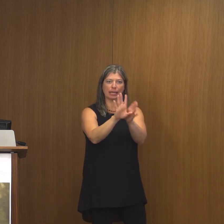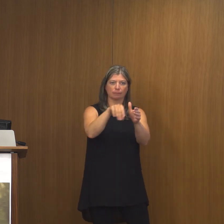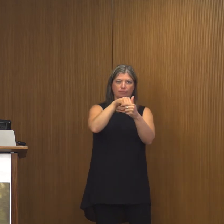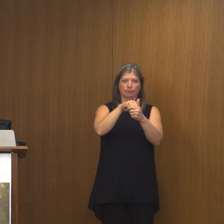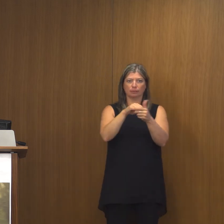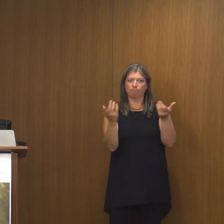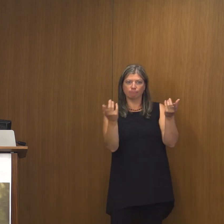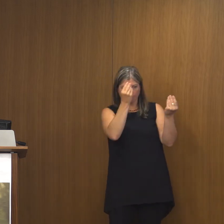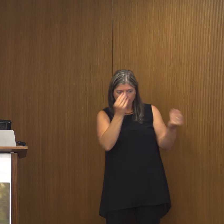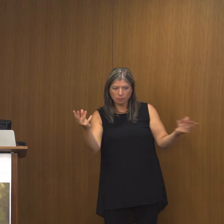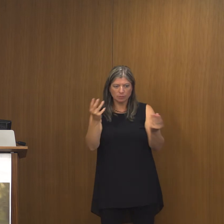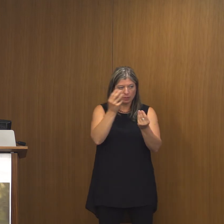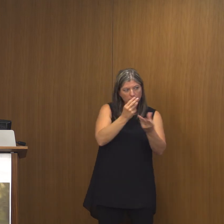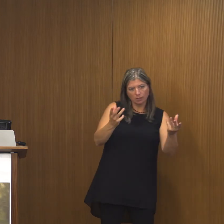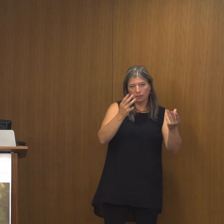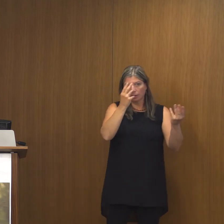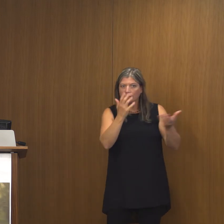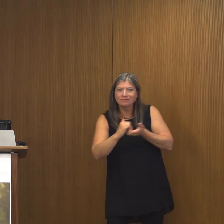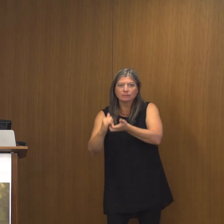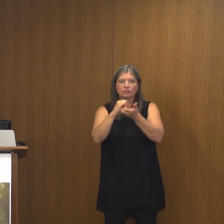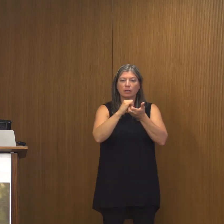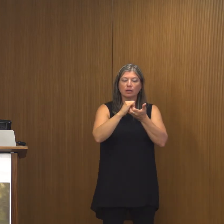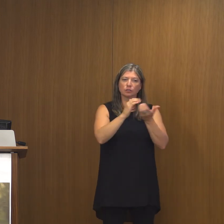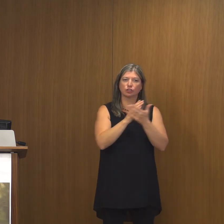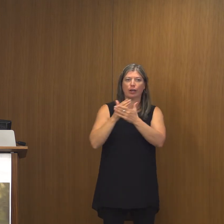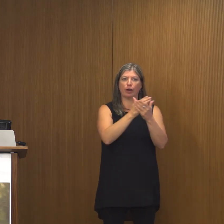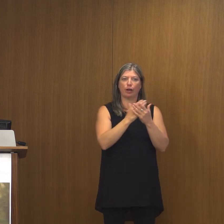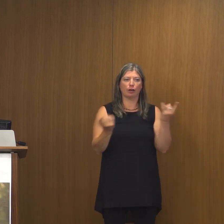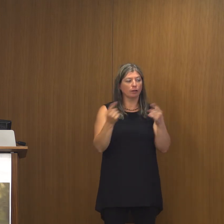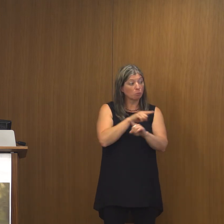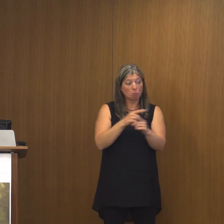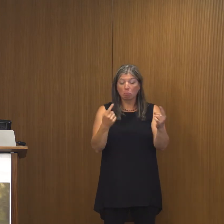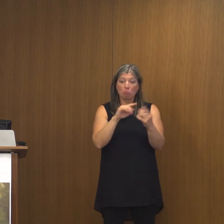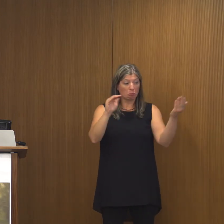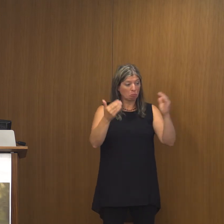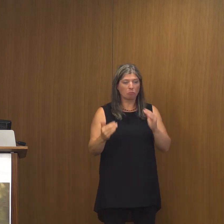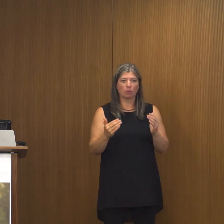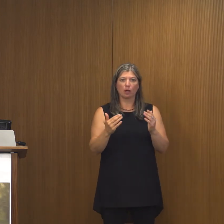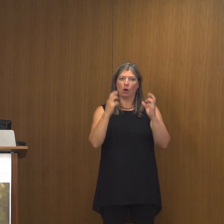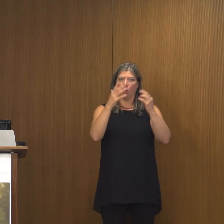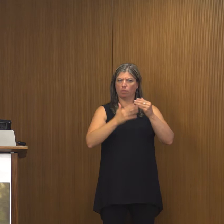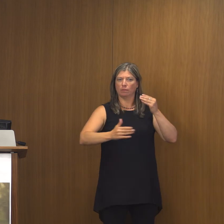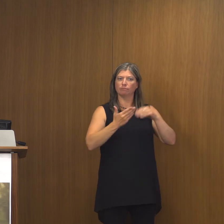work together to say what we are doing and hopefully be doing a good job in addressing those.